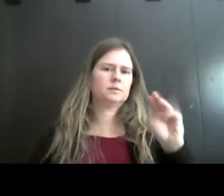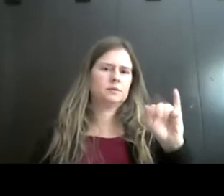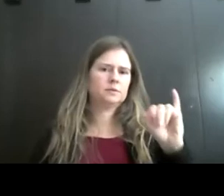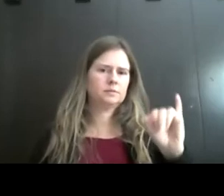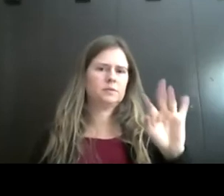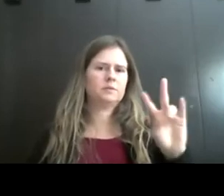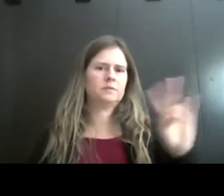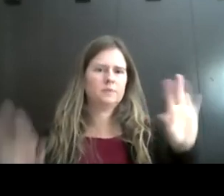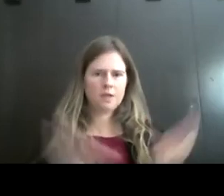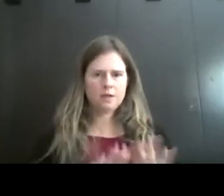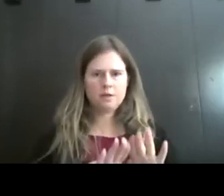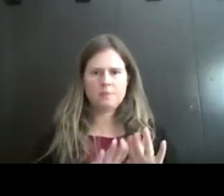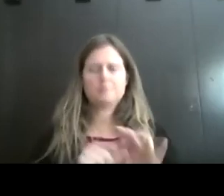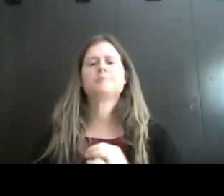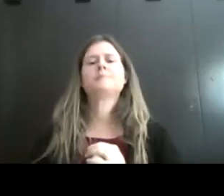And let me say something.